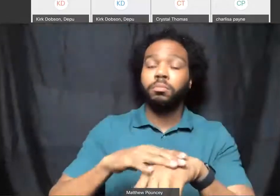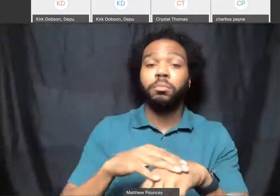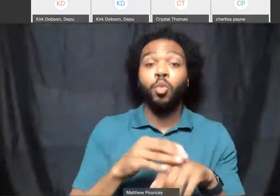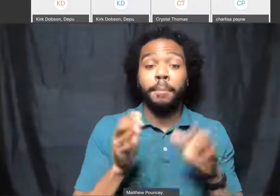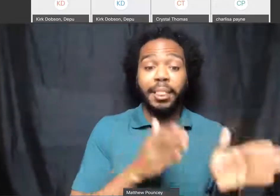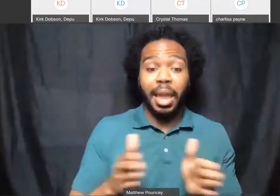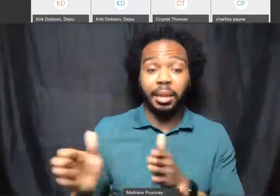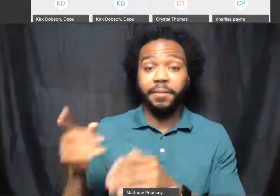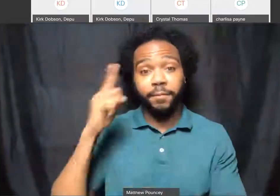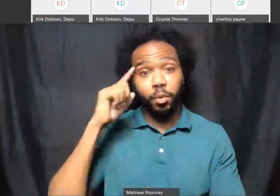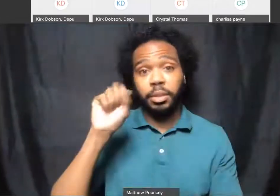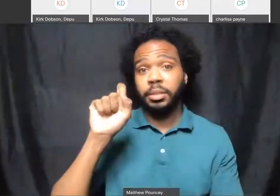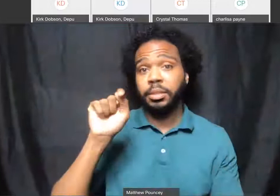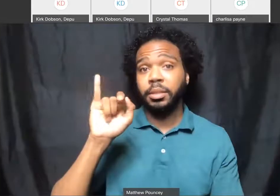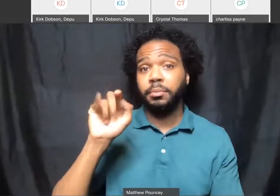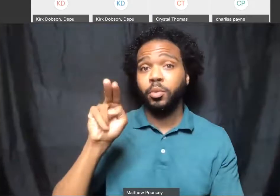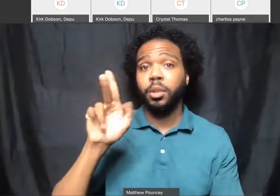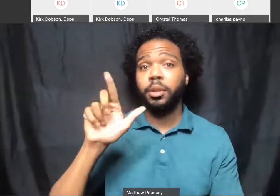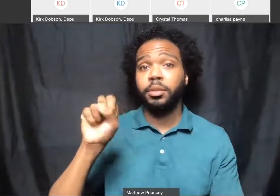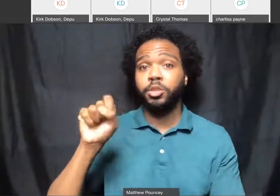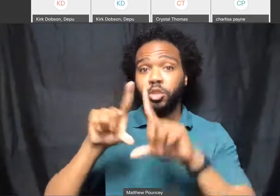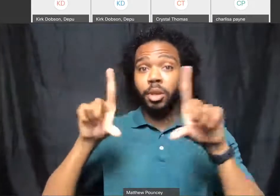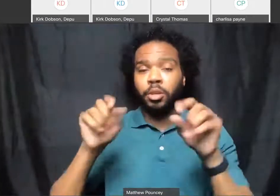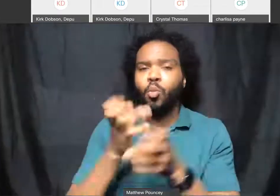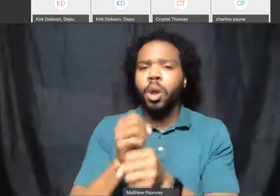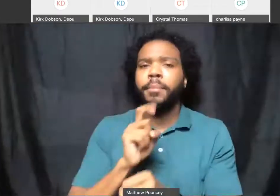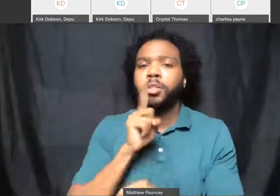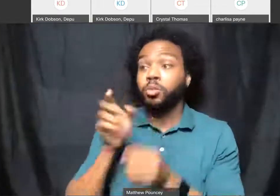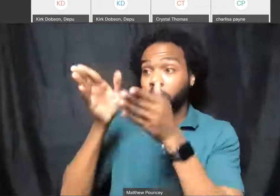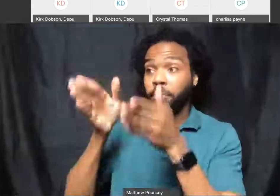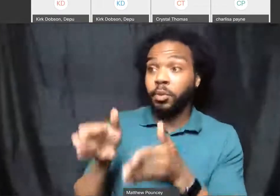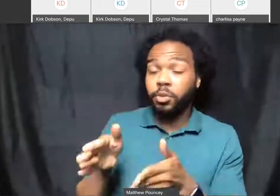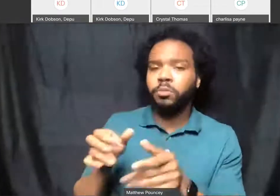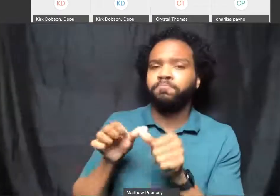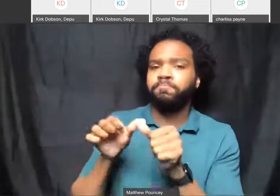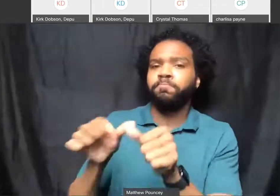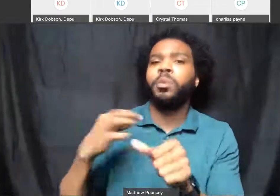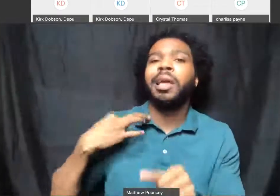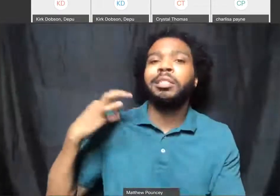you want to make sure that the person maintains their eligibility for Medicaid.